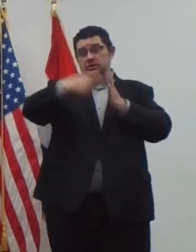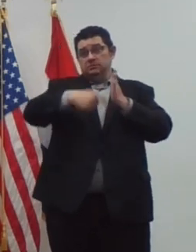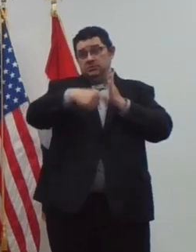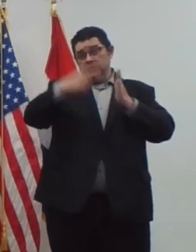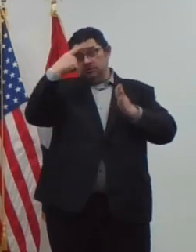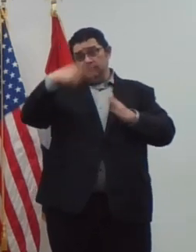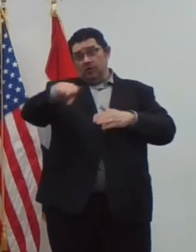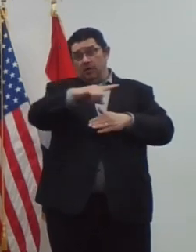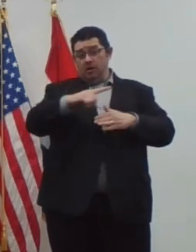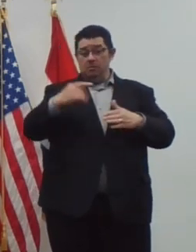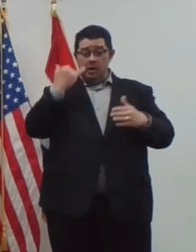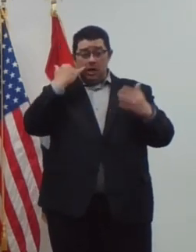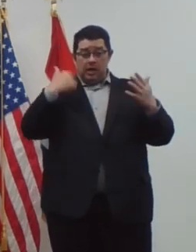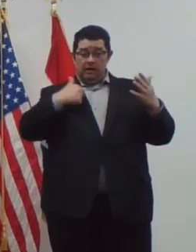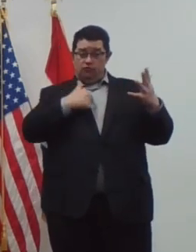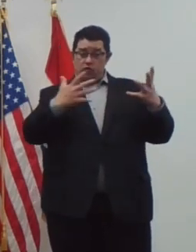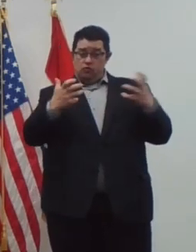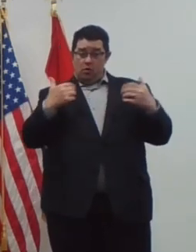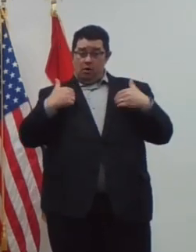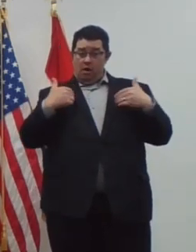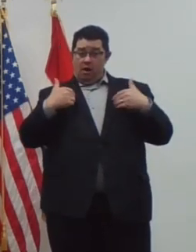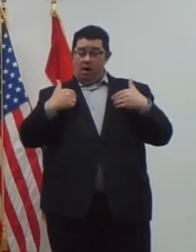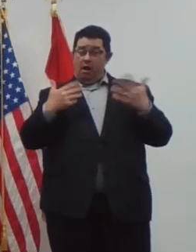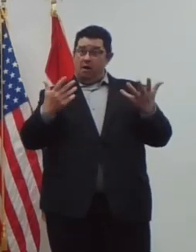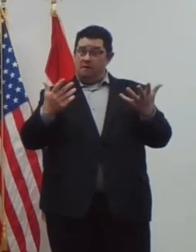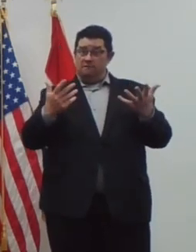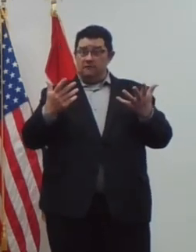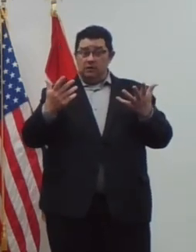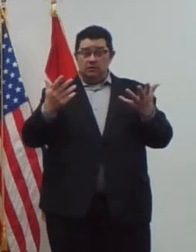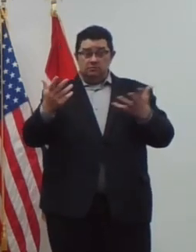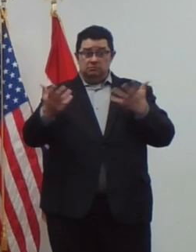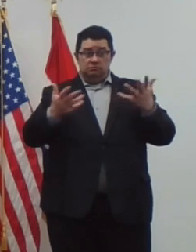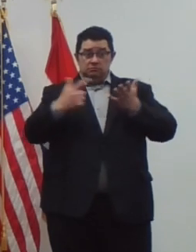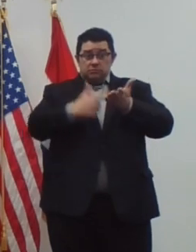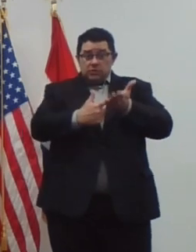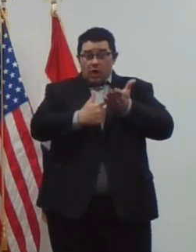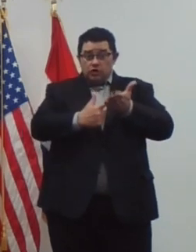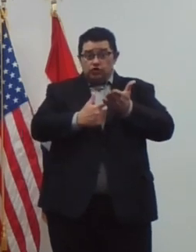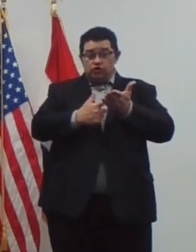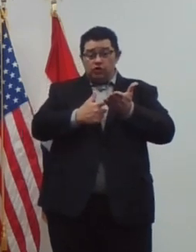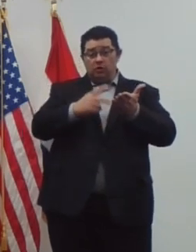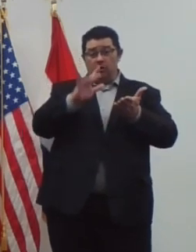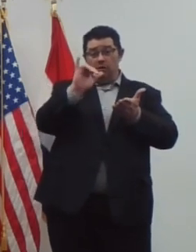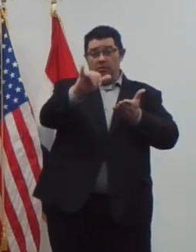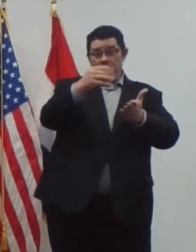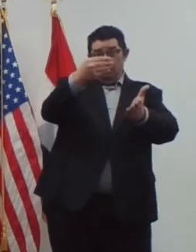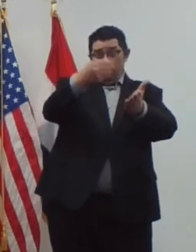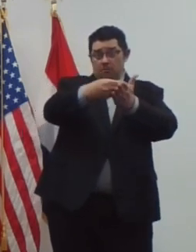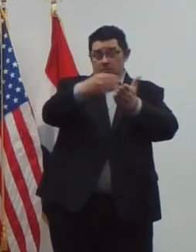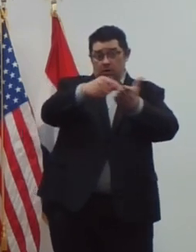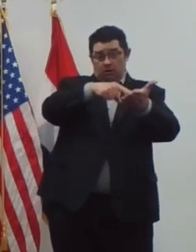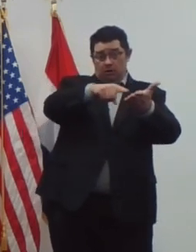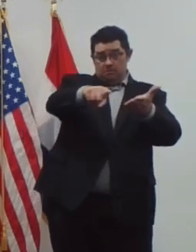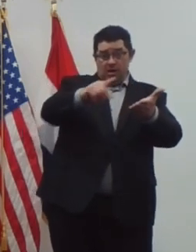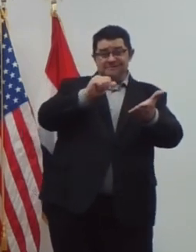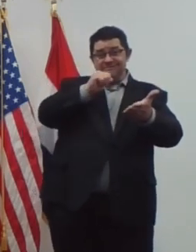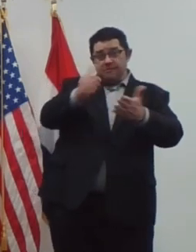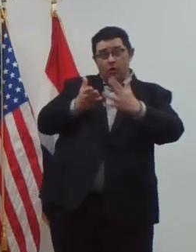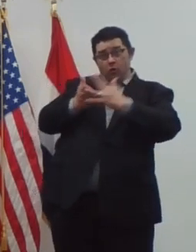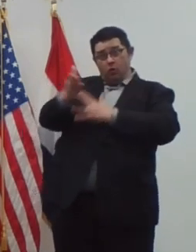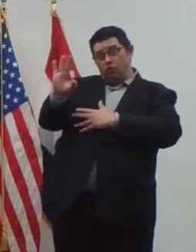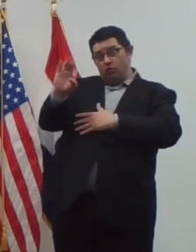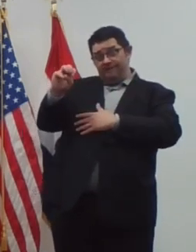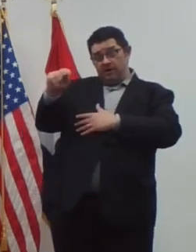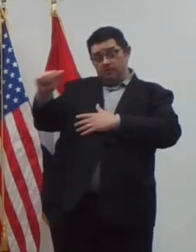have a discussion about not turning that into FEMA, one federal program, and paying it through the federal program that